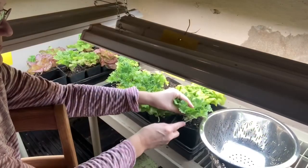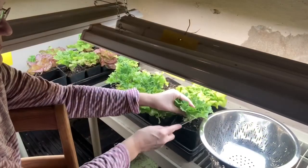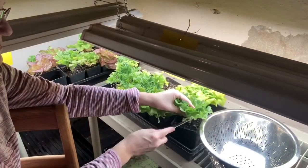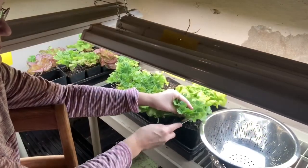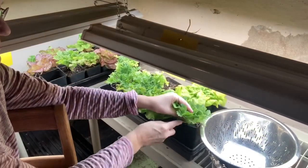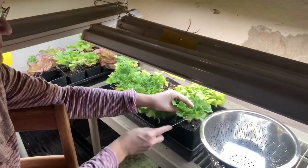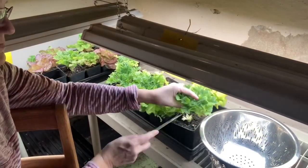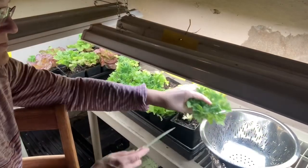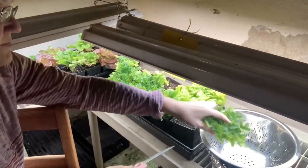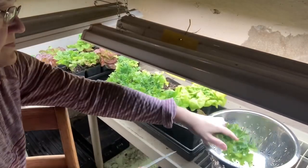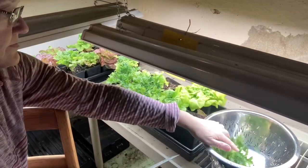now.